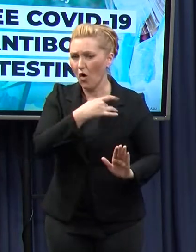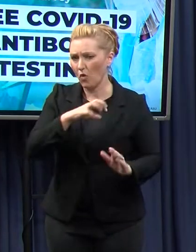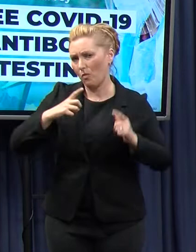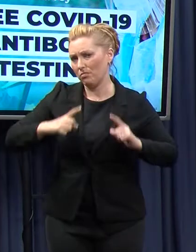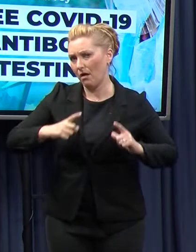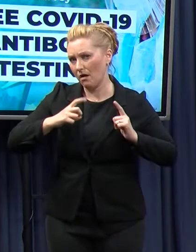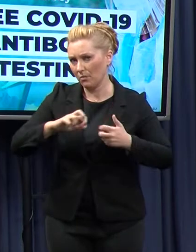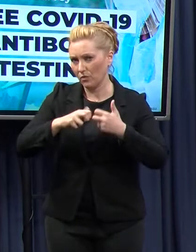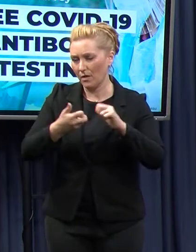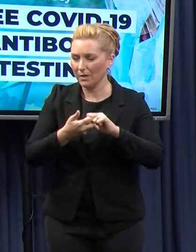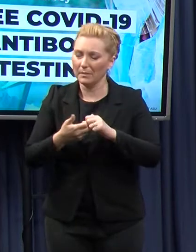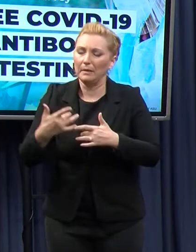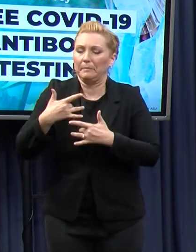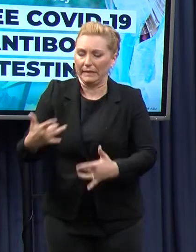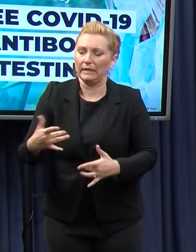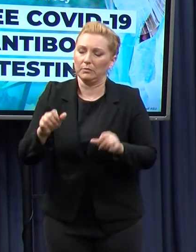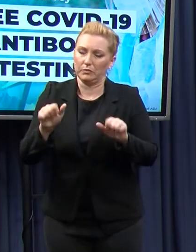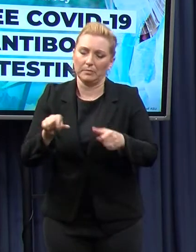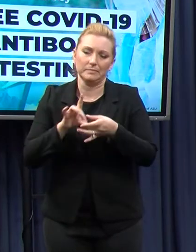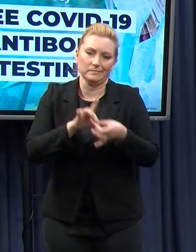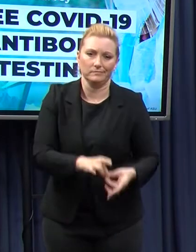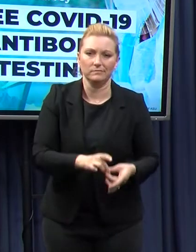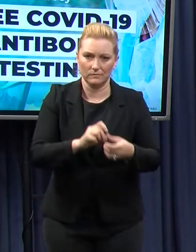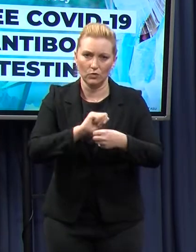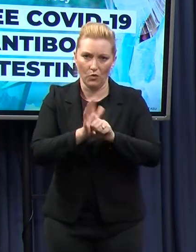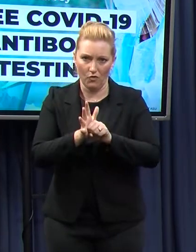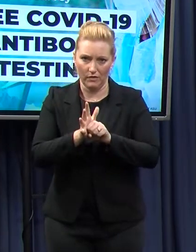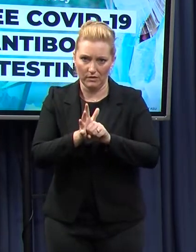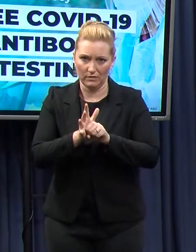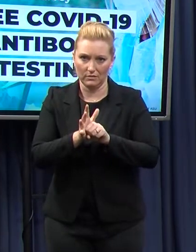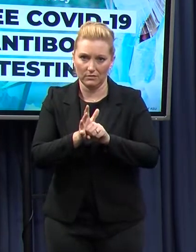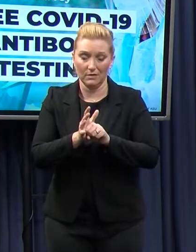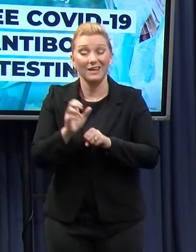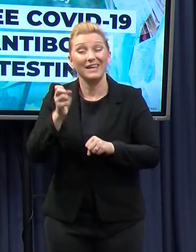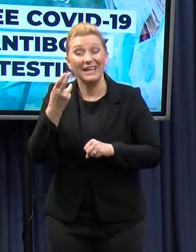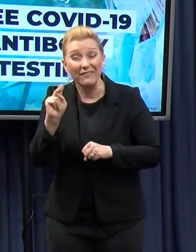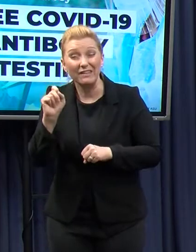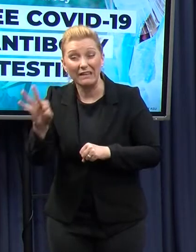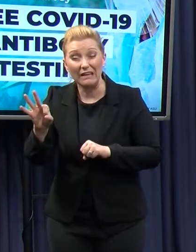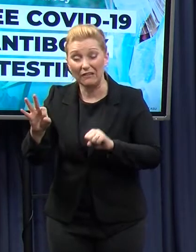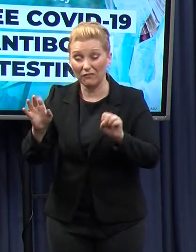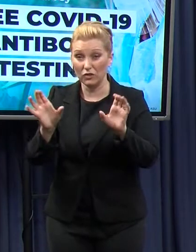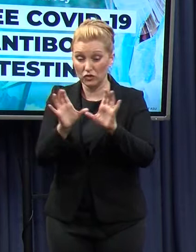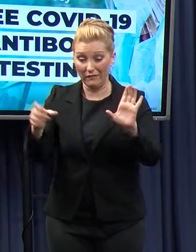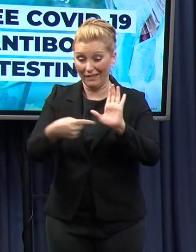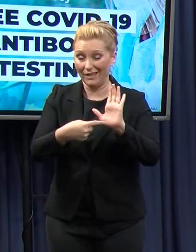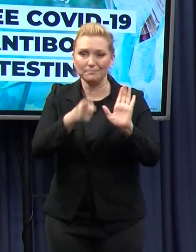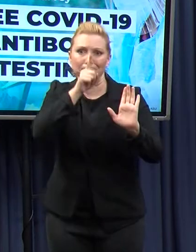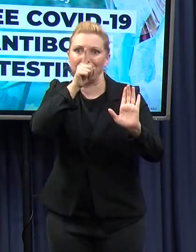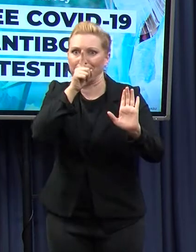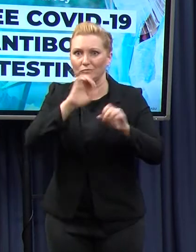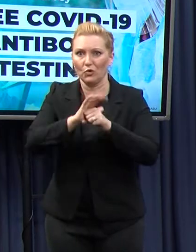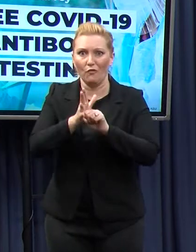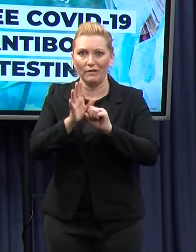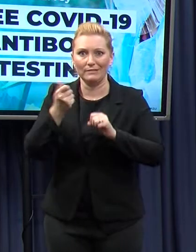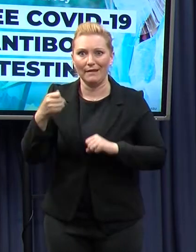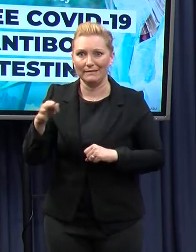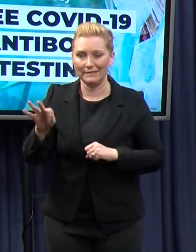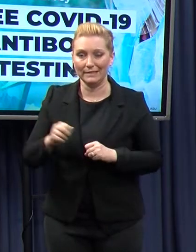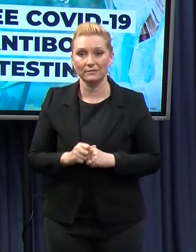the death certificate. In order to capture most of the deaths associated with COVID-19, those diagnosed